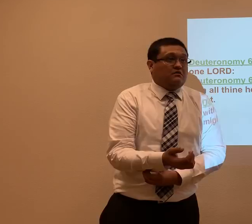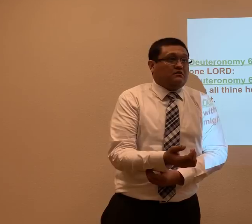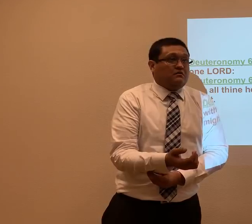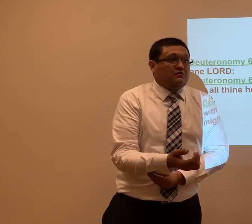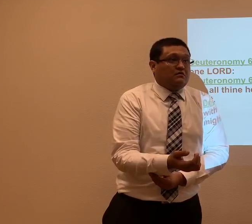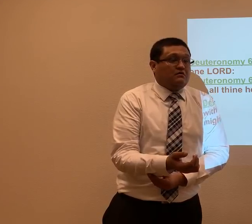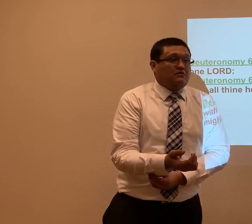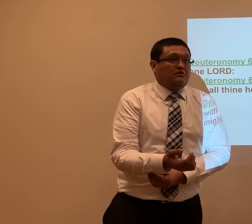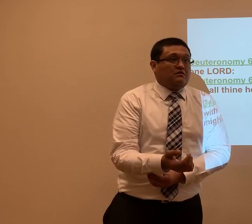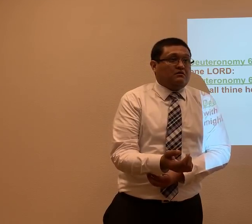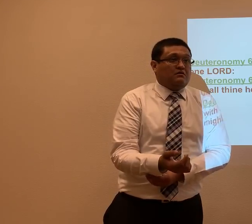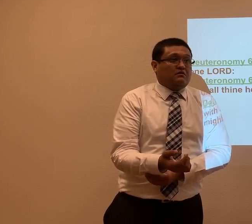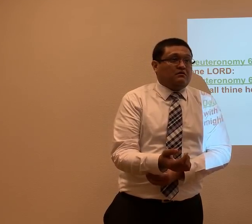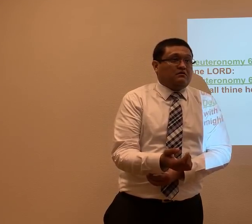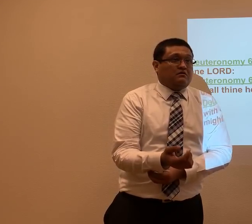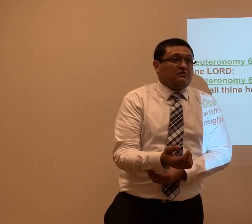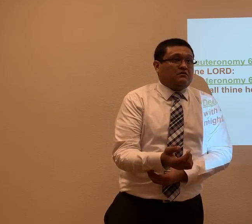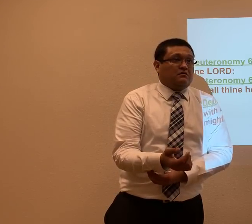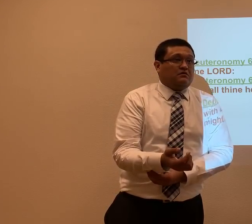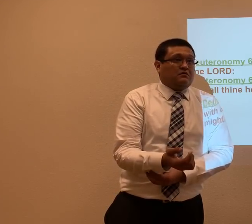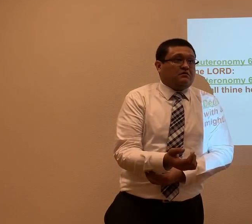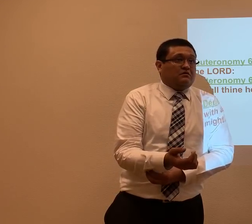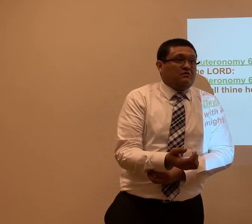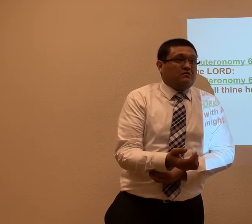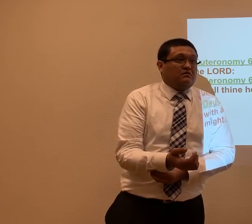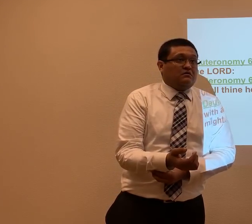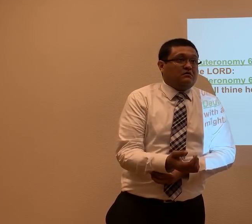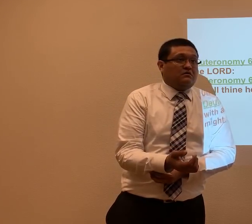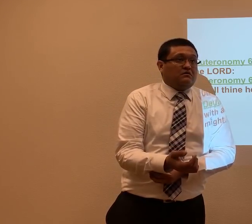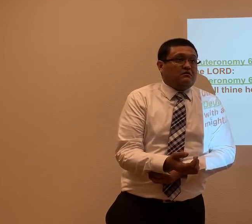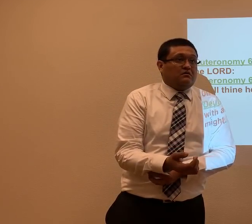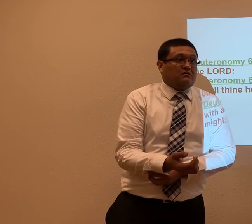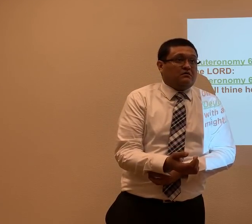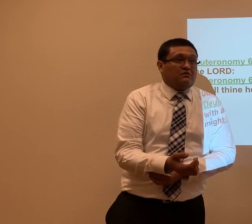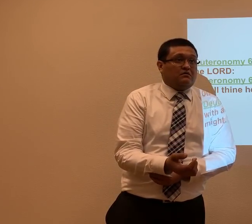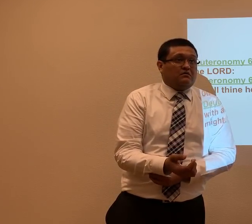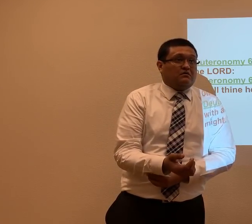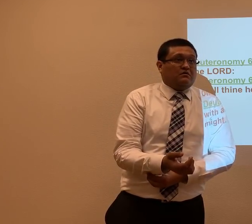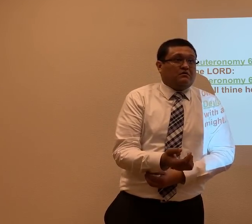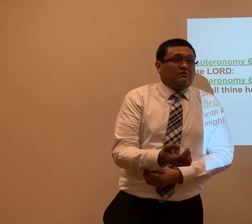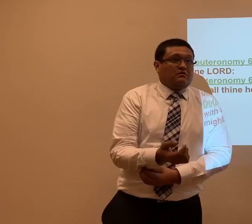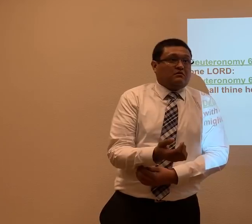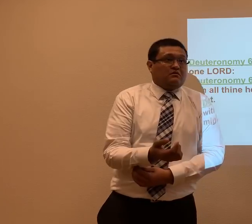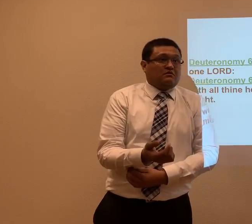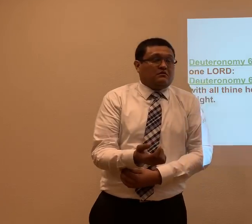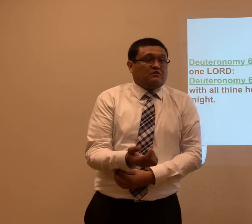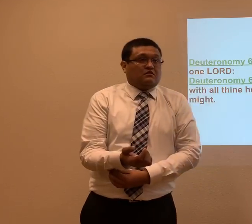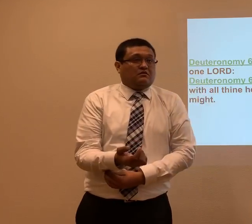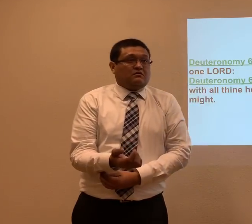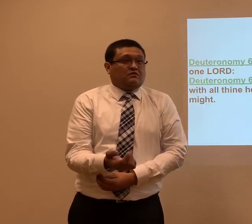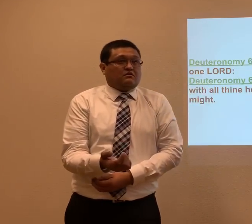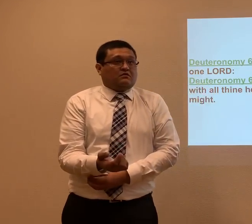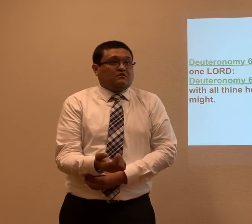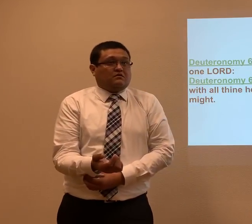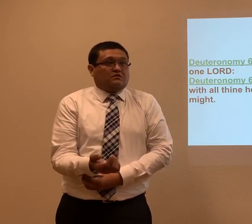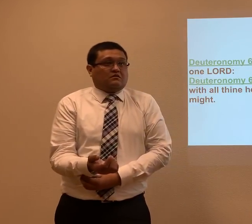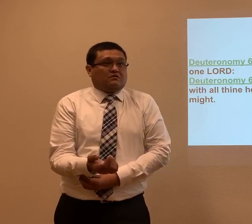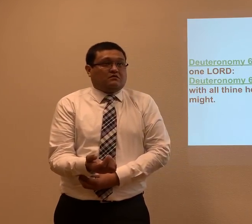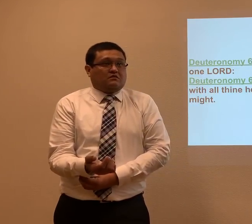But God is a noun, a person. So a person is like